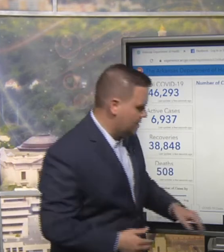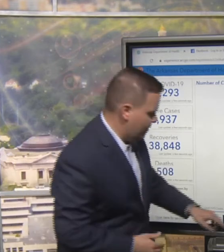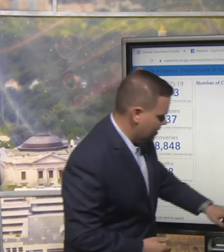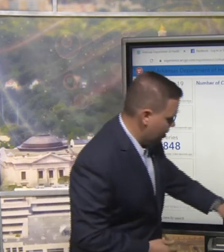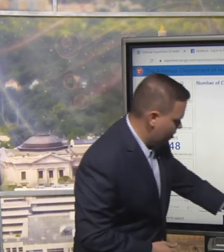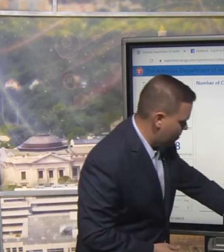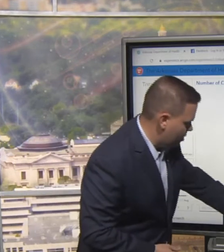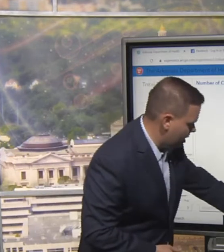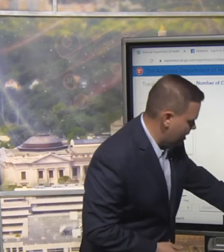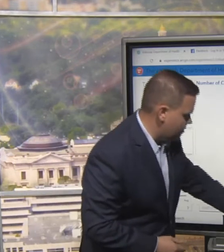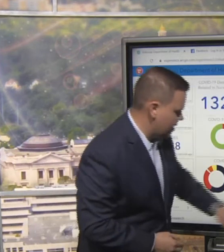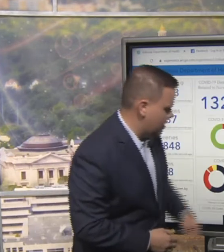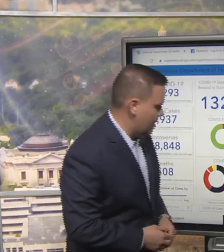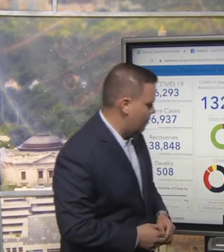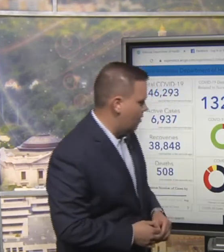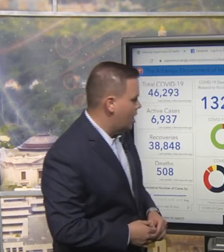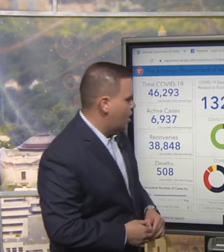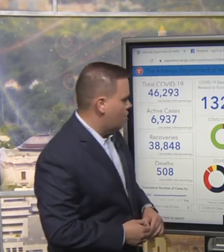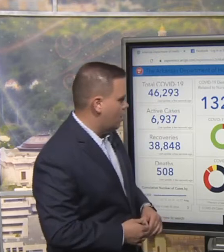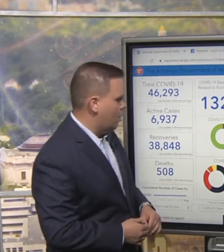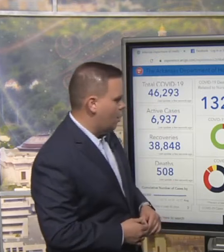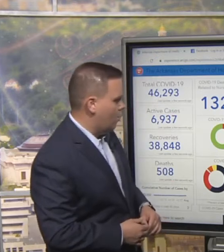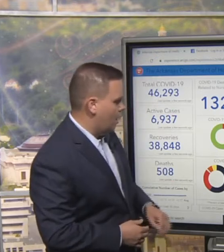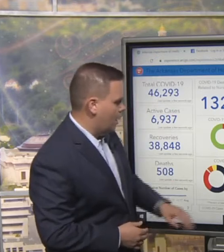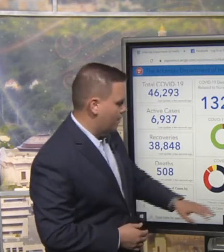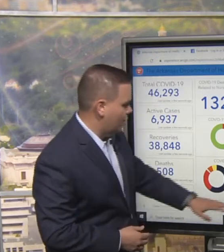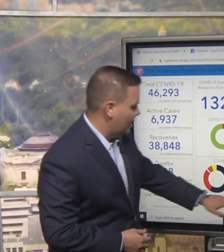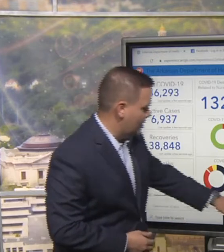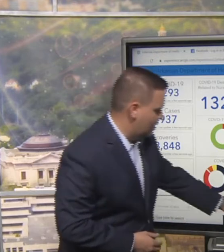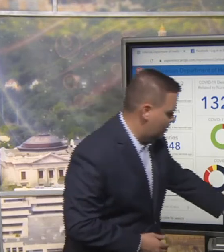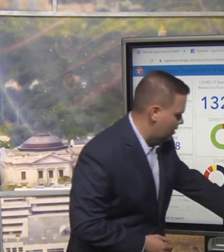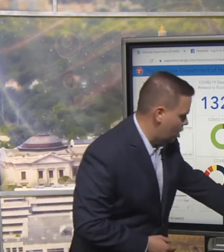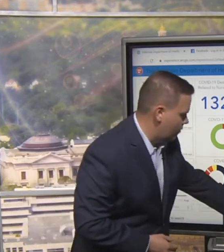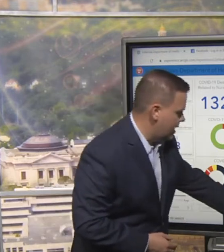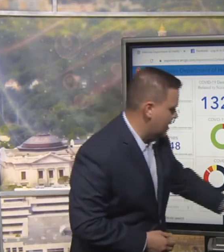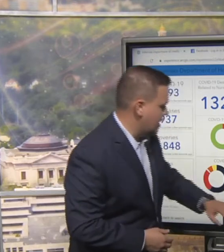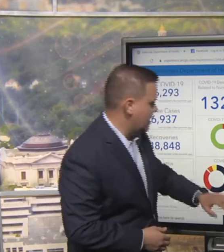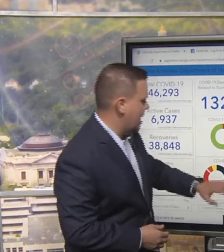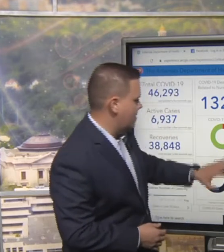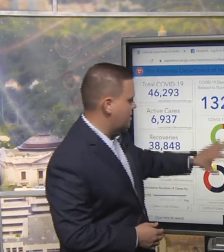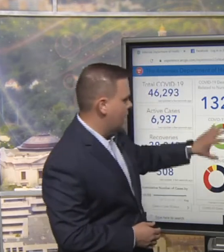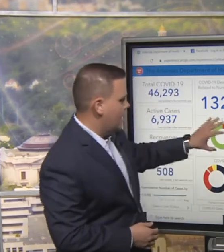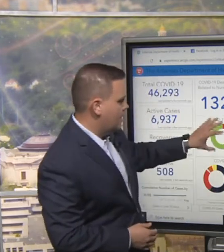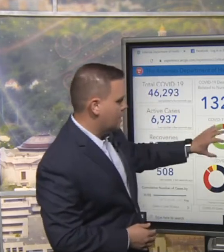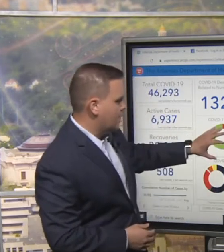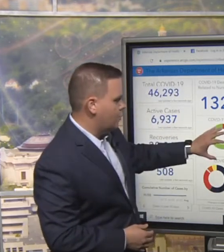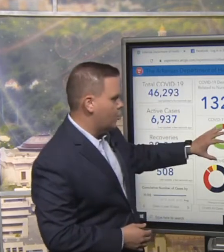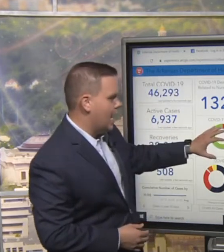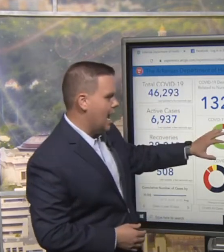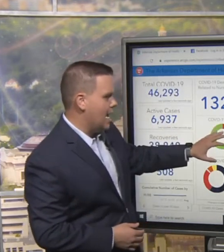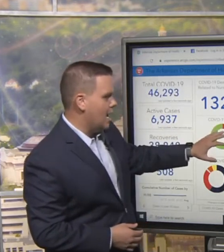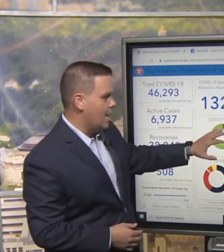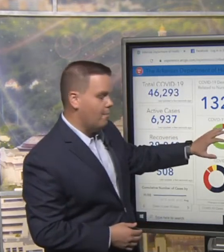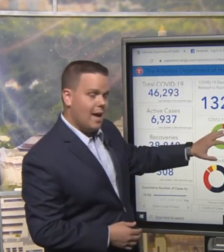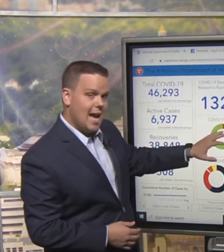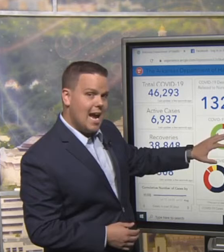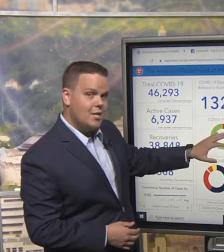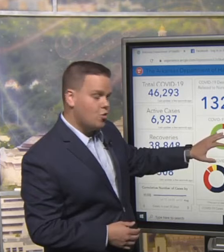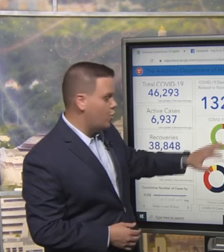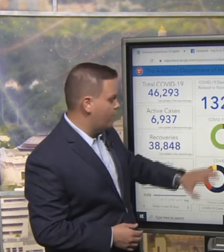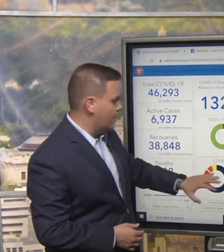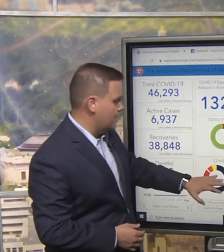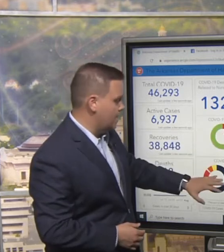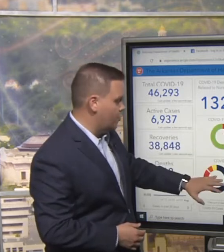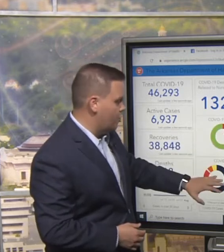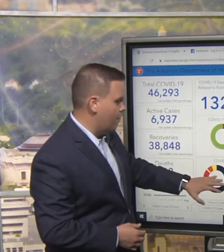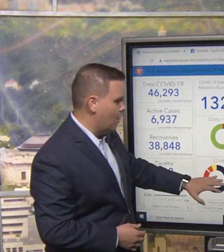COVID-19 is affecting your community. Here's an example. You can go, if you click the COVID-19 deaths, this gives you by age